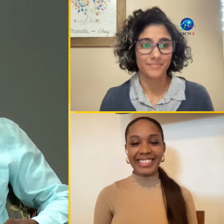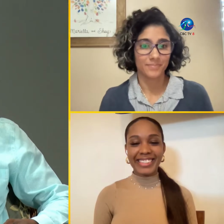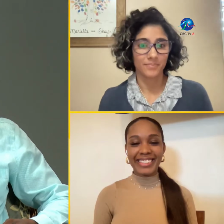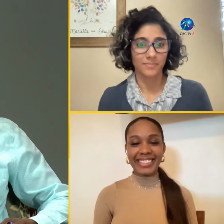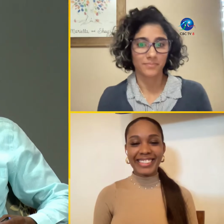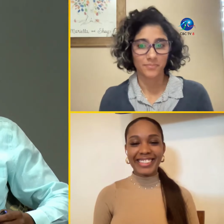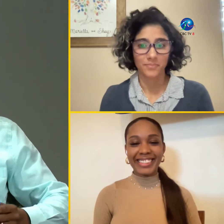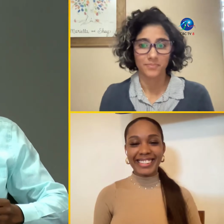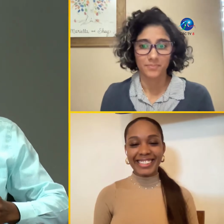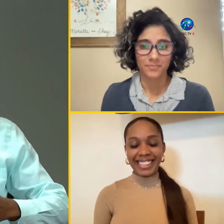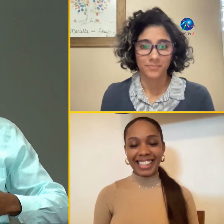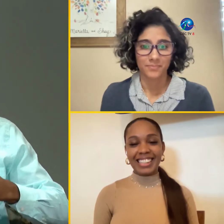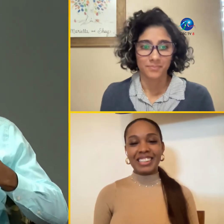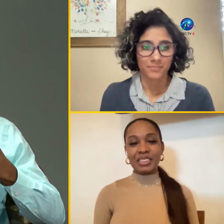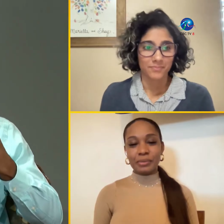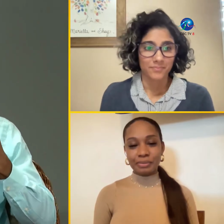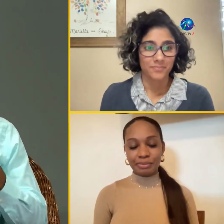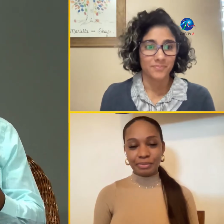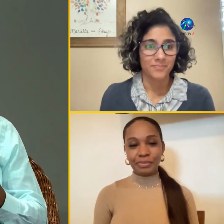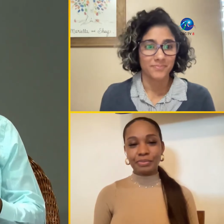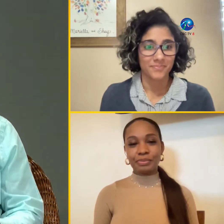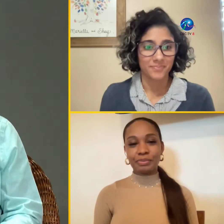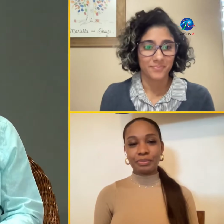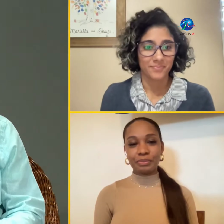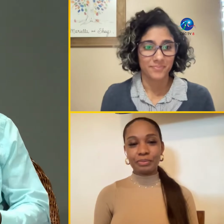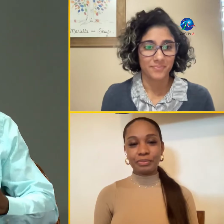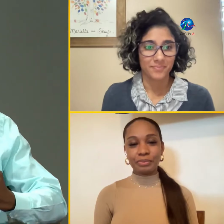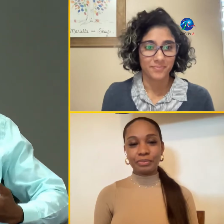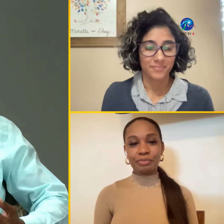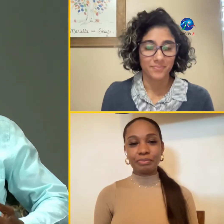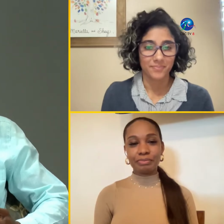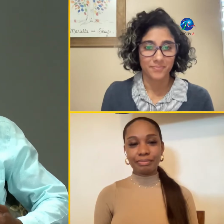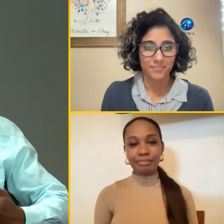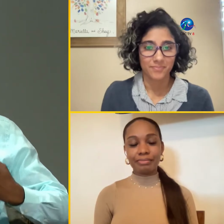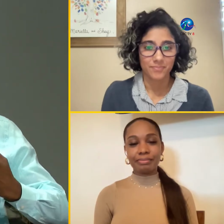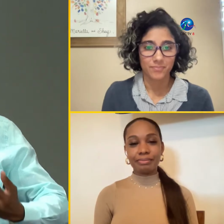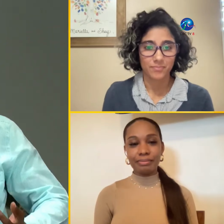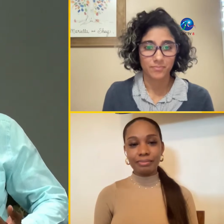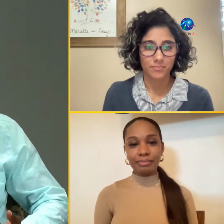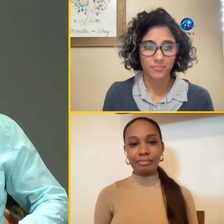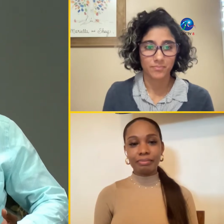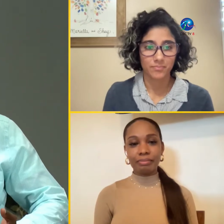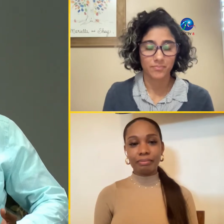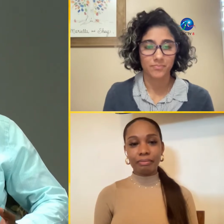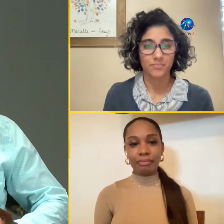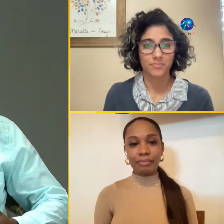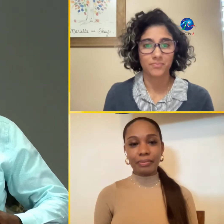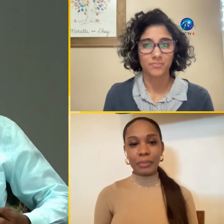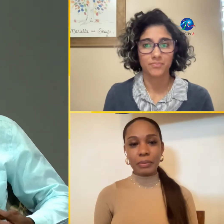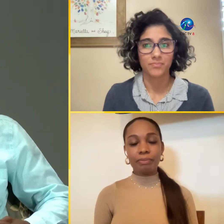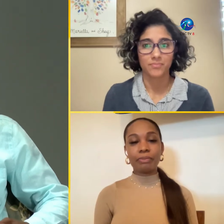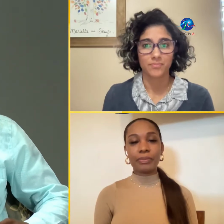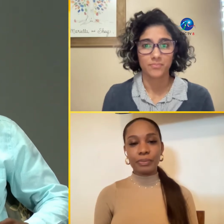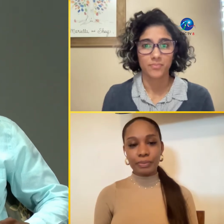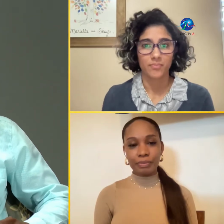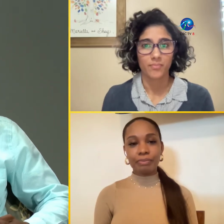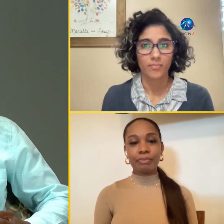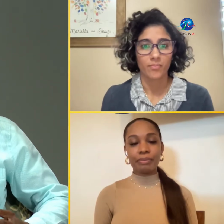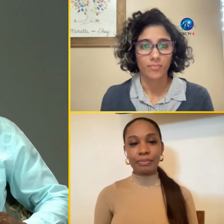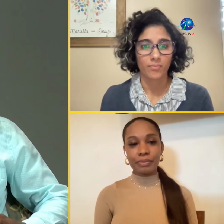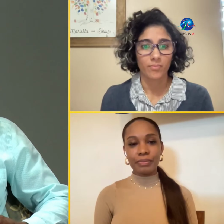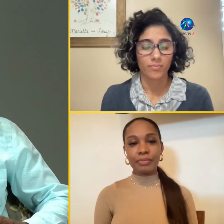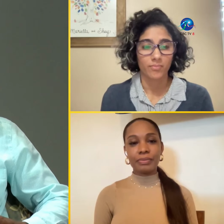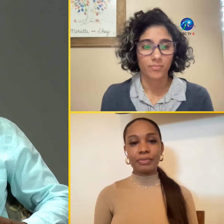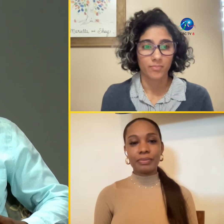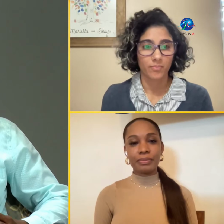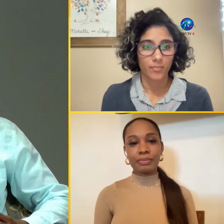agitating for the opportunity for us to have greater awareness of people who have hearing issues as well. So from your